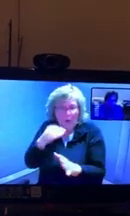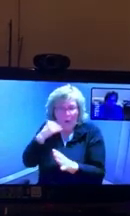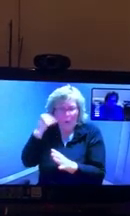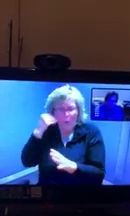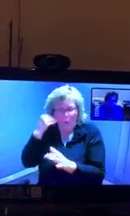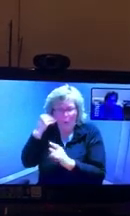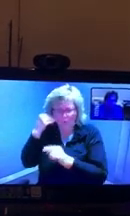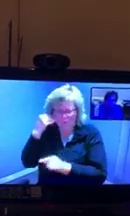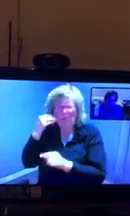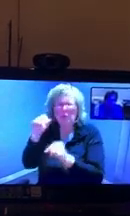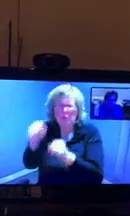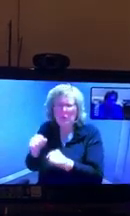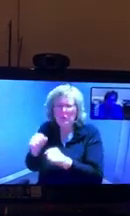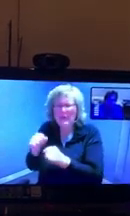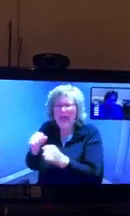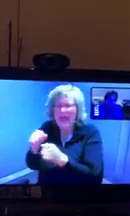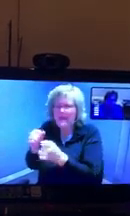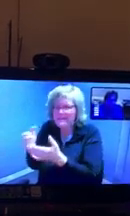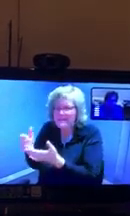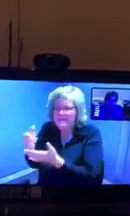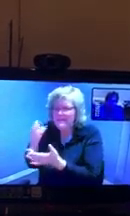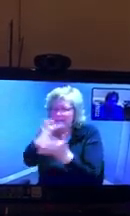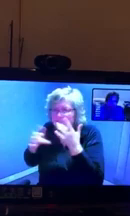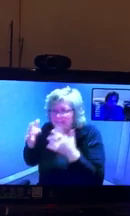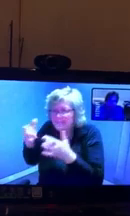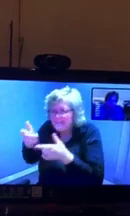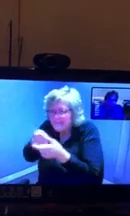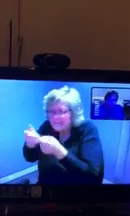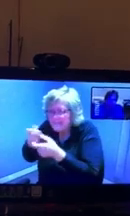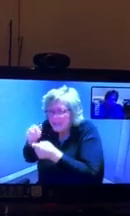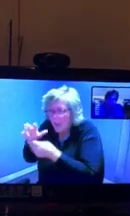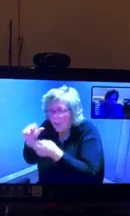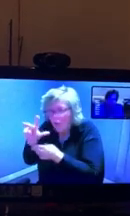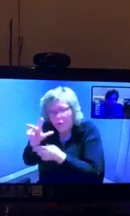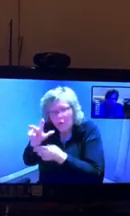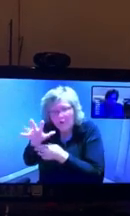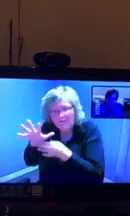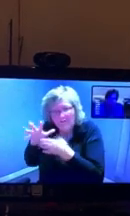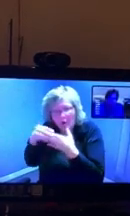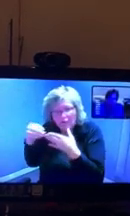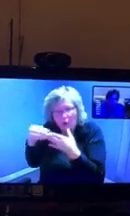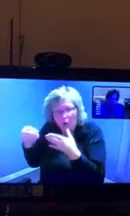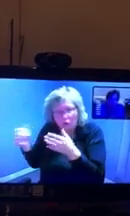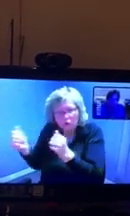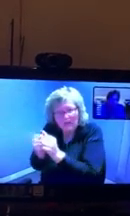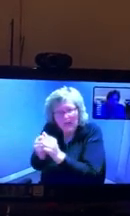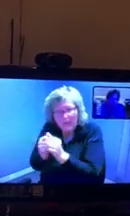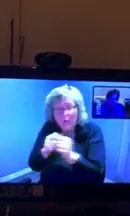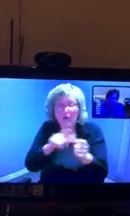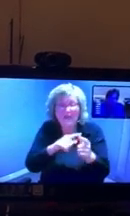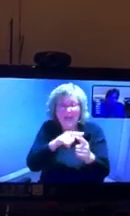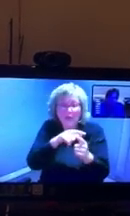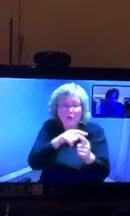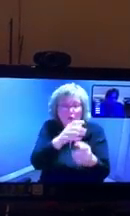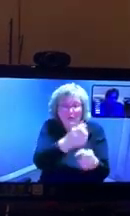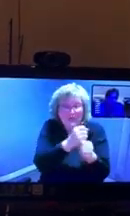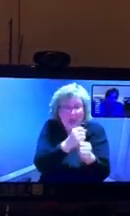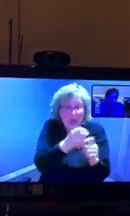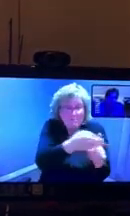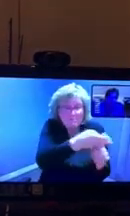that strained budget again. And then all you do is you bring 3 other people to the crowd, 3 additional people, and it opens the door to